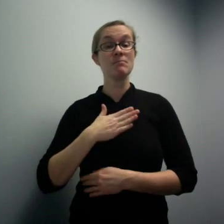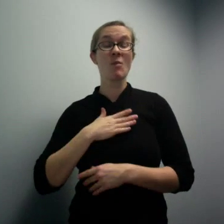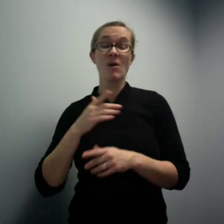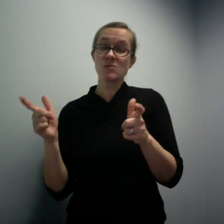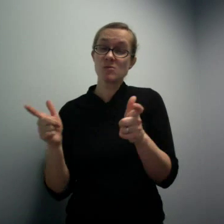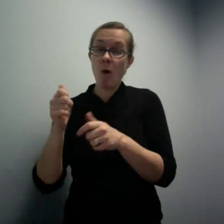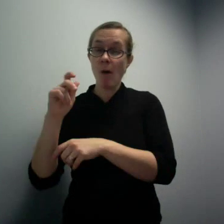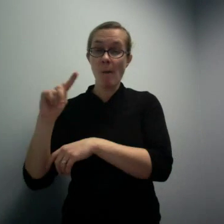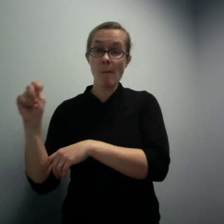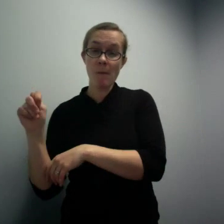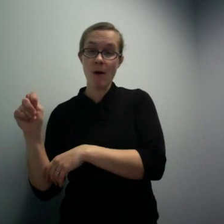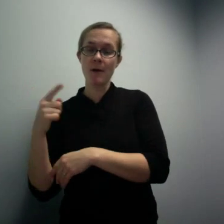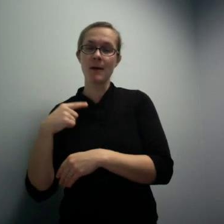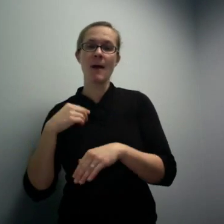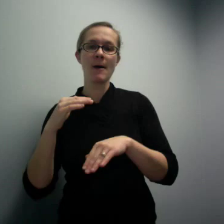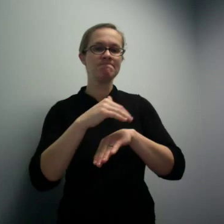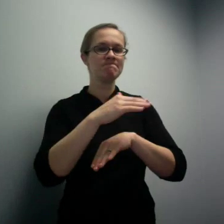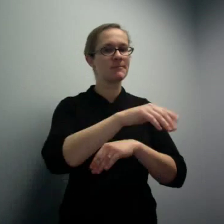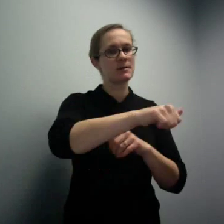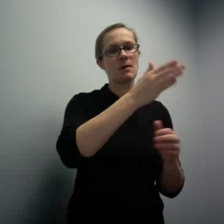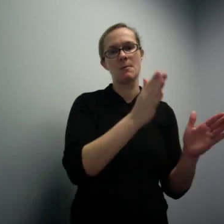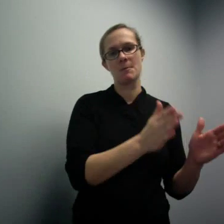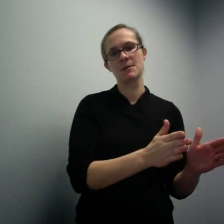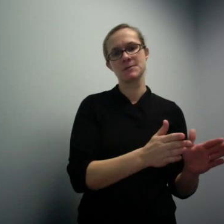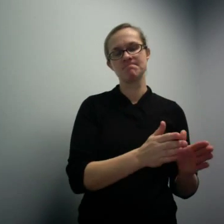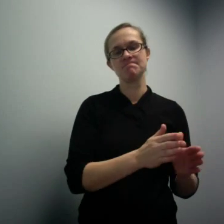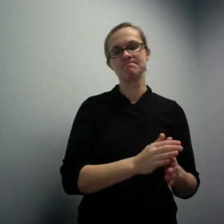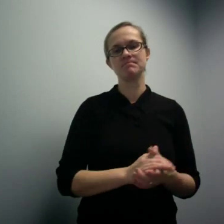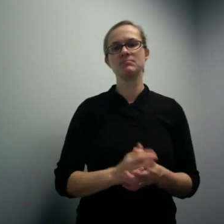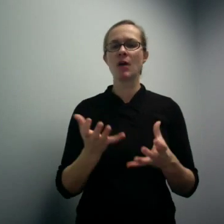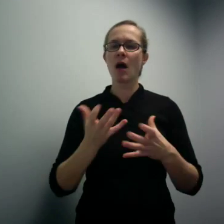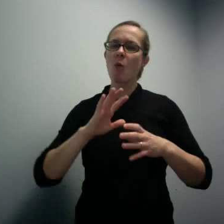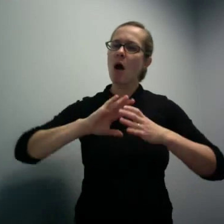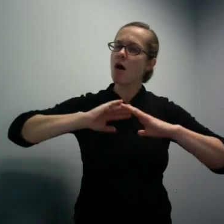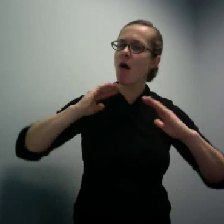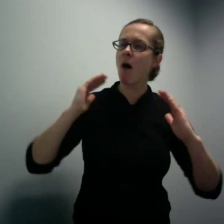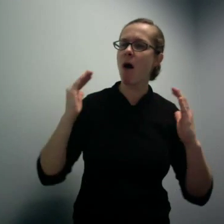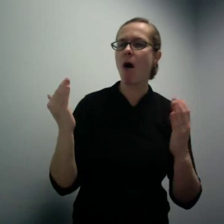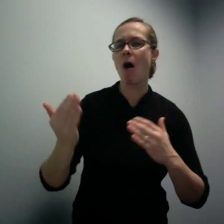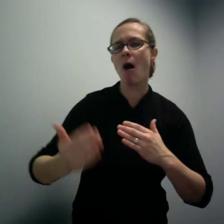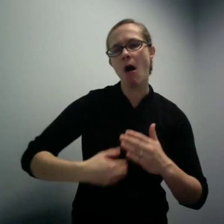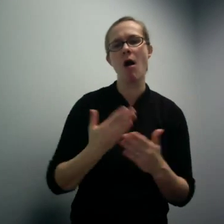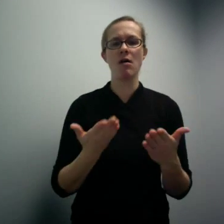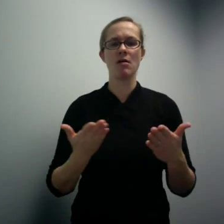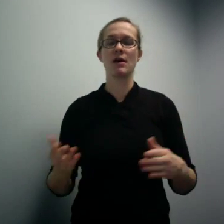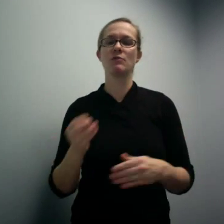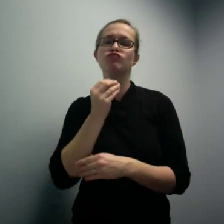partners Mutopo and Jivoto.com. I wanted it all. Home office, sit down dinner for